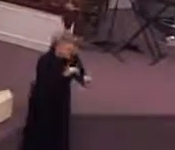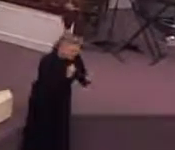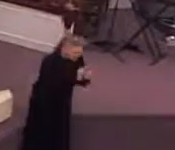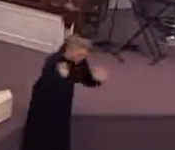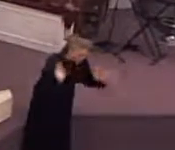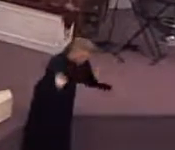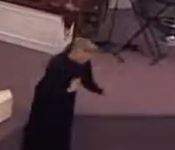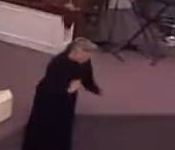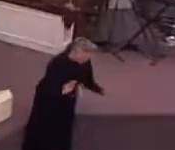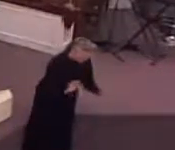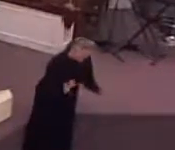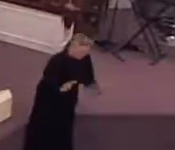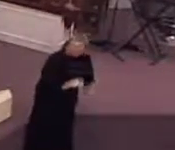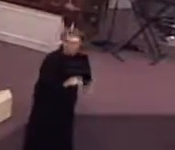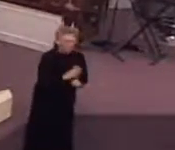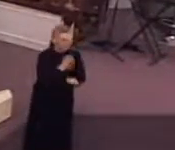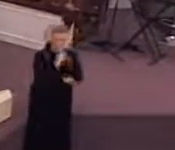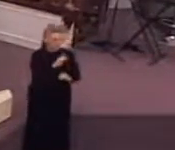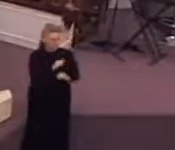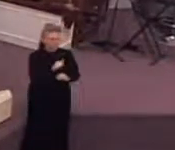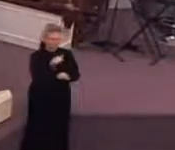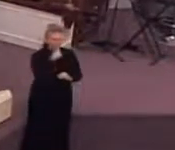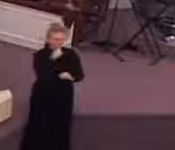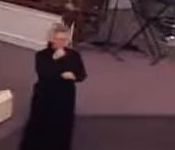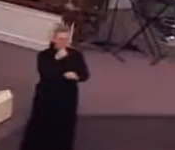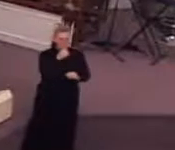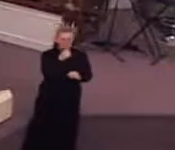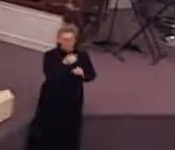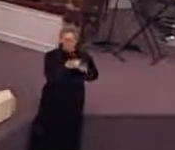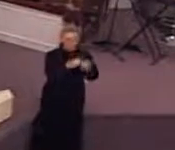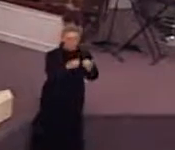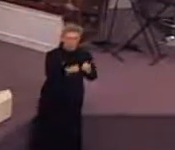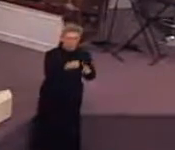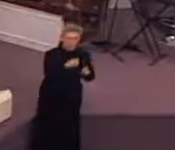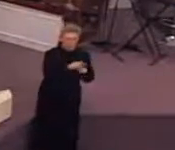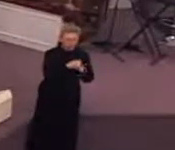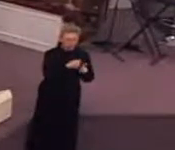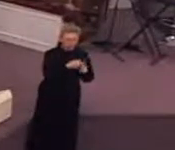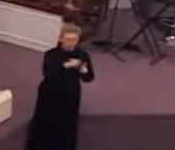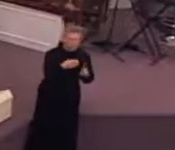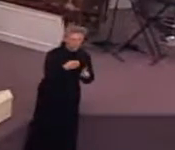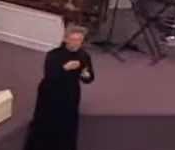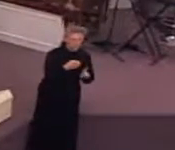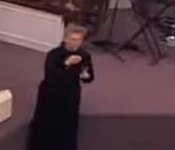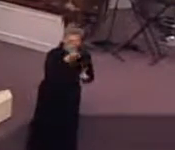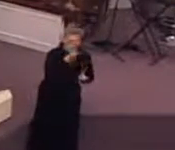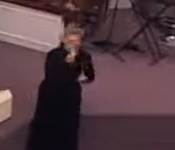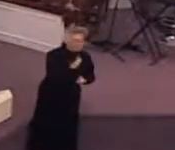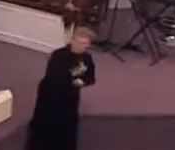about. I'm talking about personally separating yourself from evil,